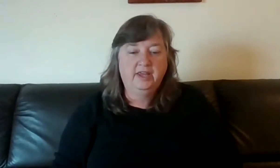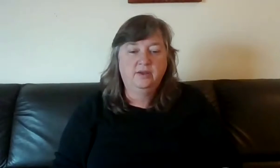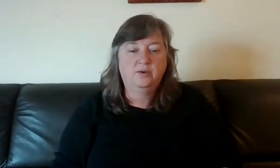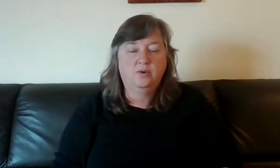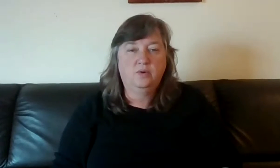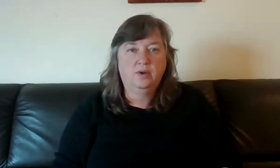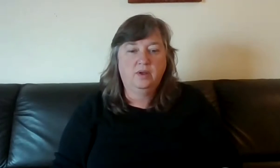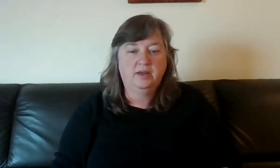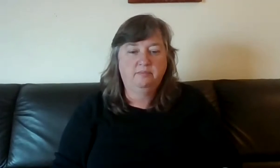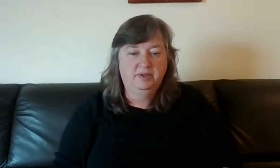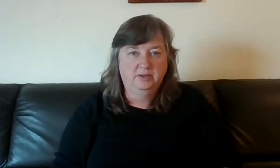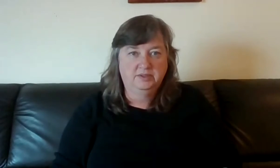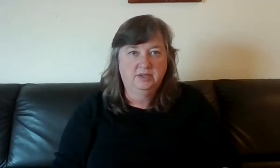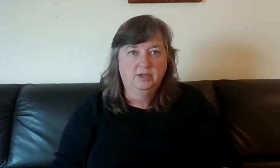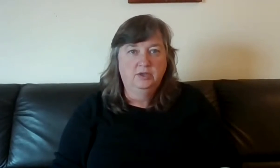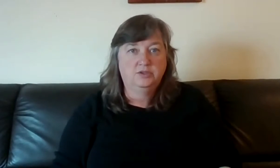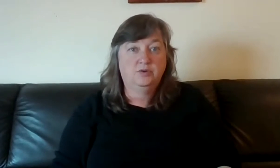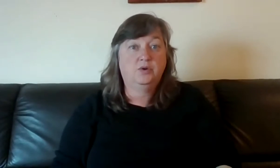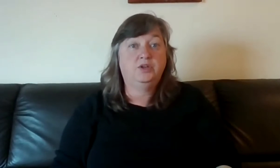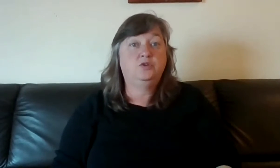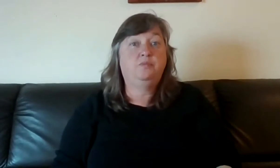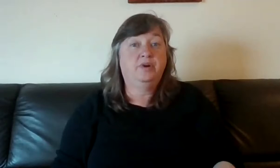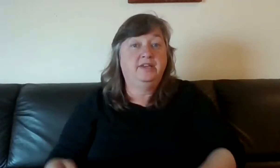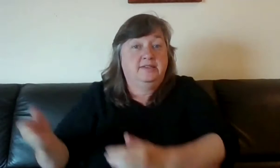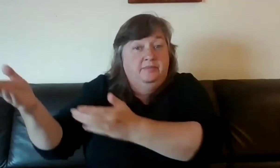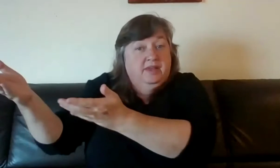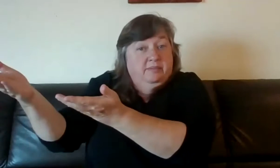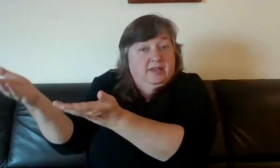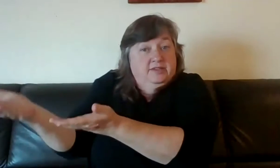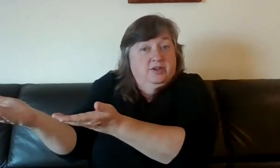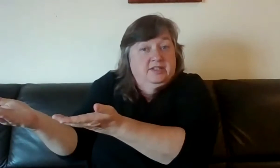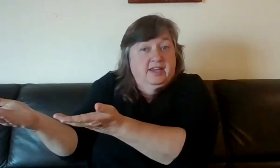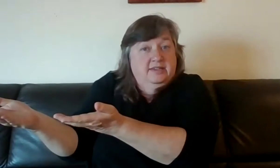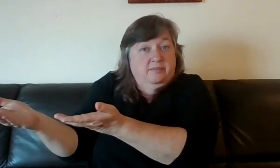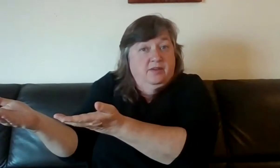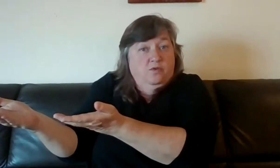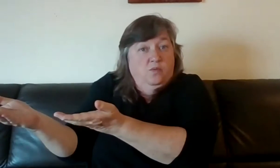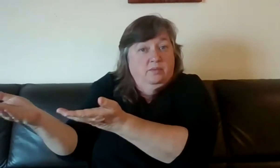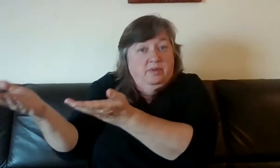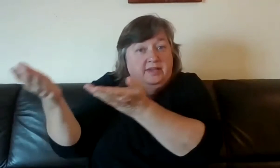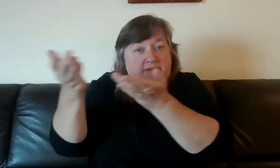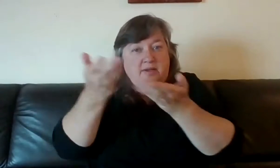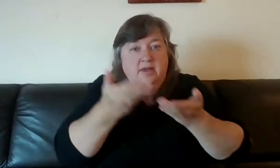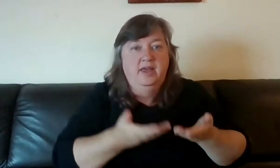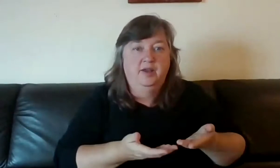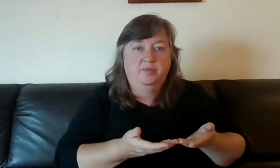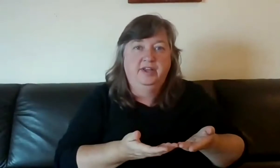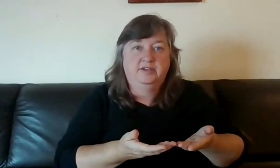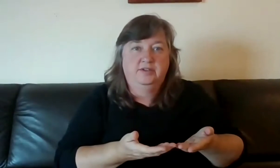Bring and build. So you're going to bring something means you're going to take something from one place and bring it to